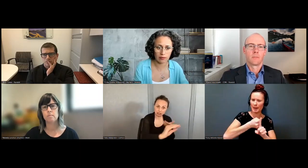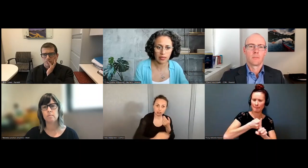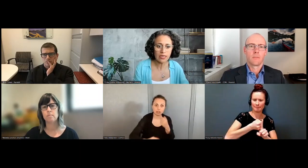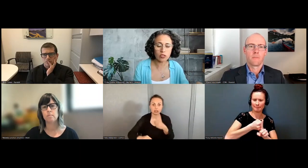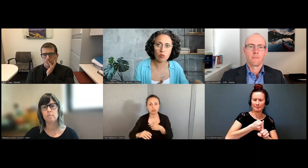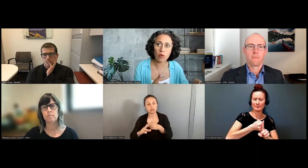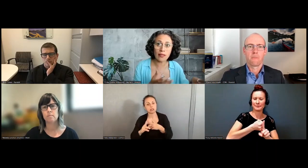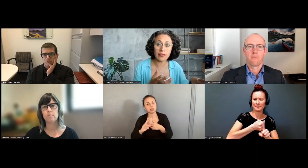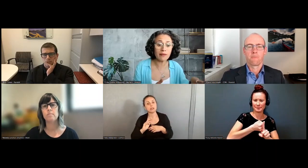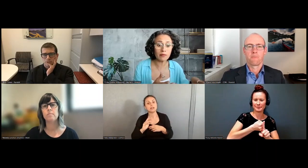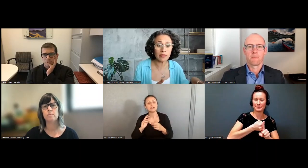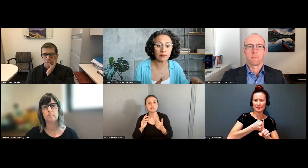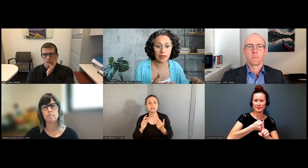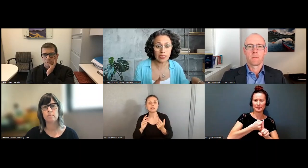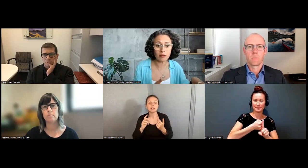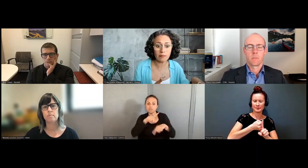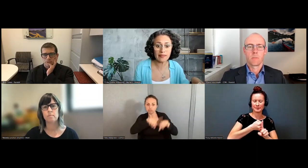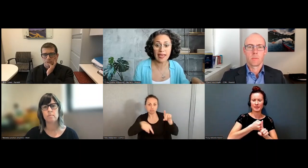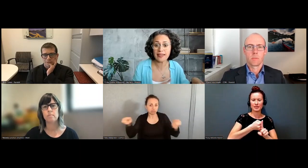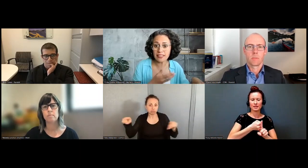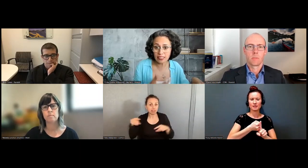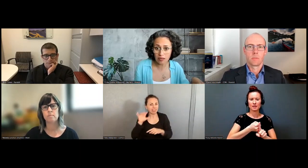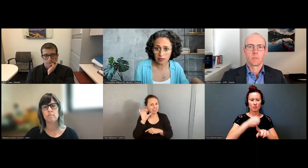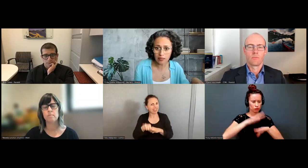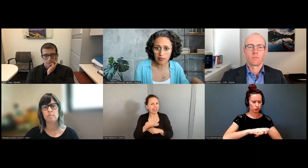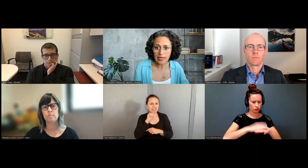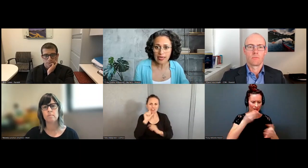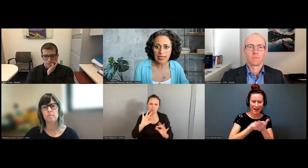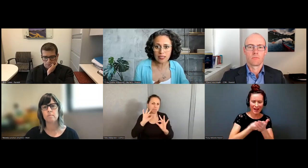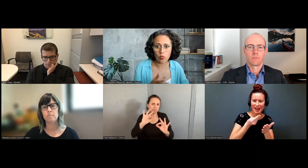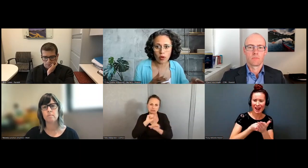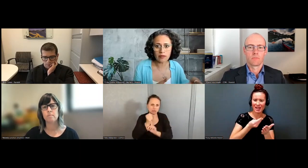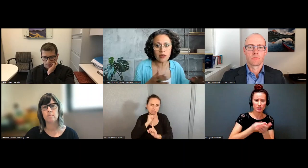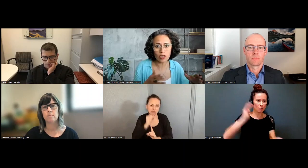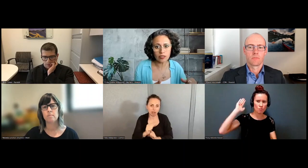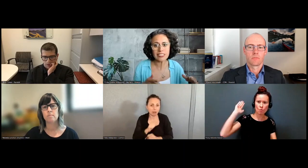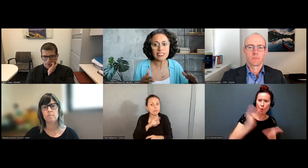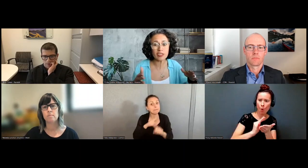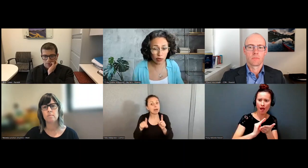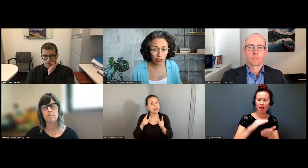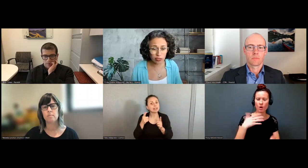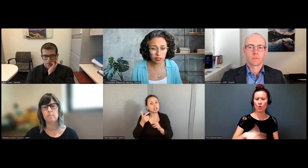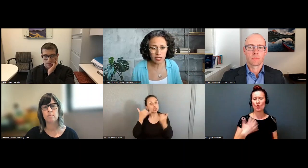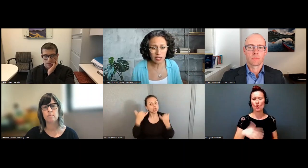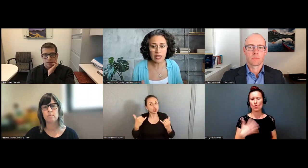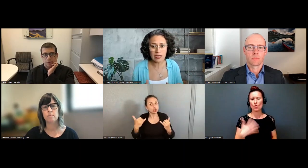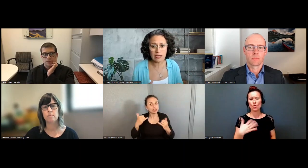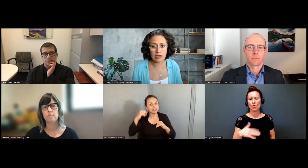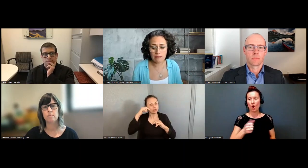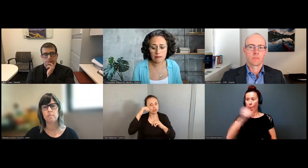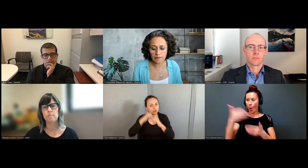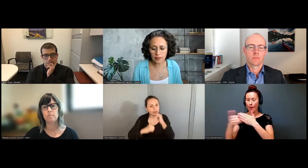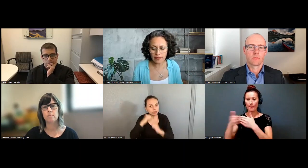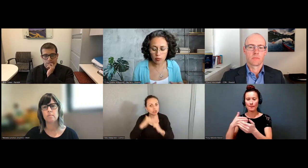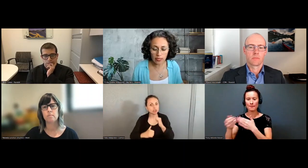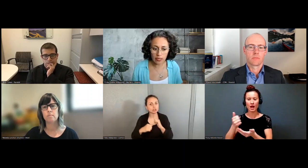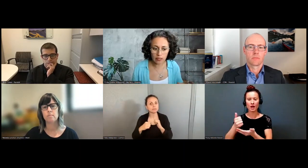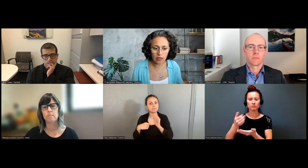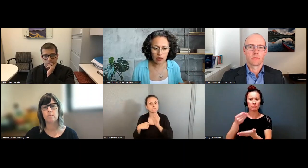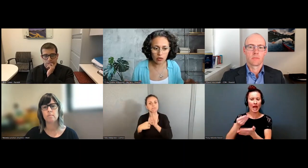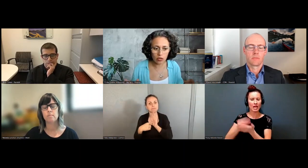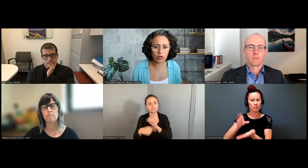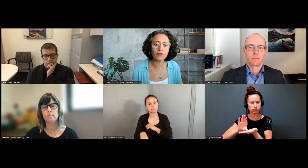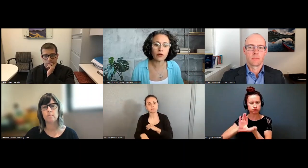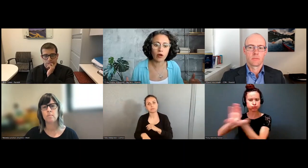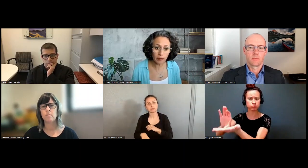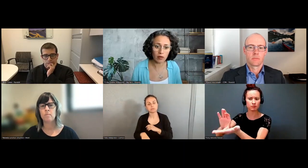this program. So while that might not be the ideal, it's what are the current structures like that we